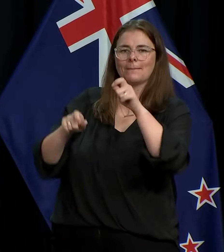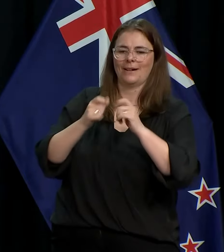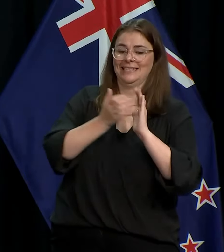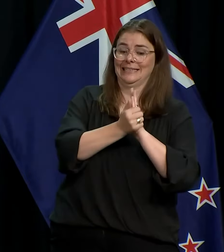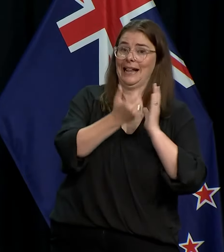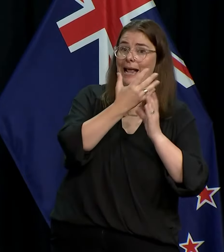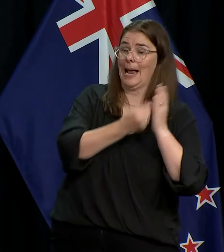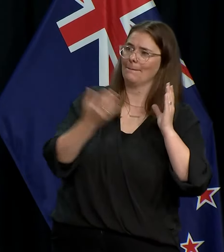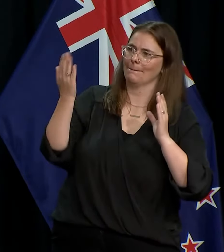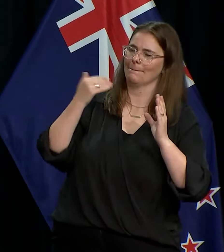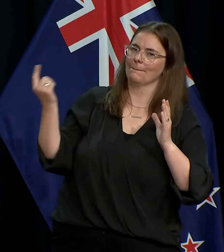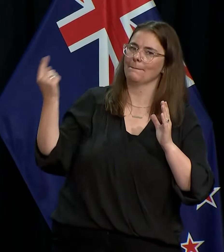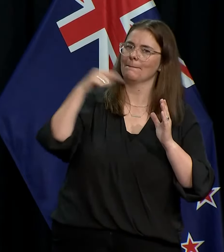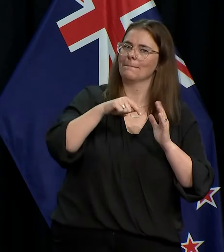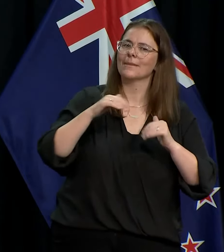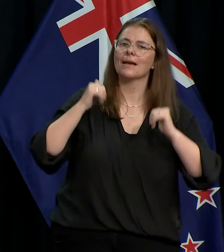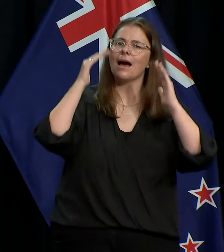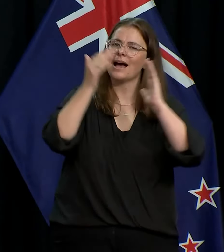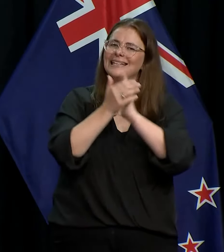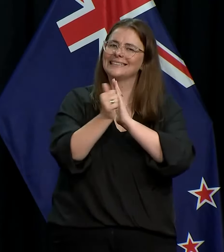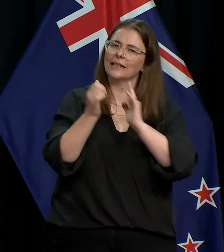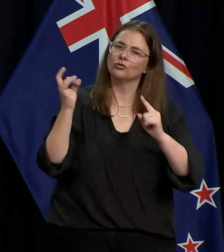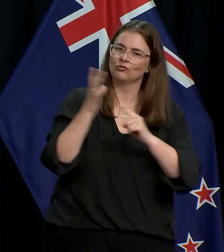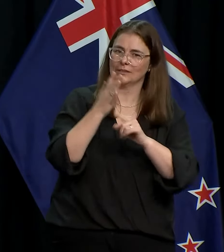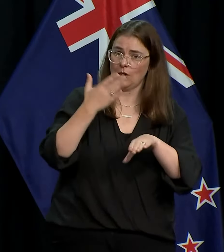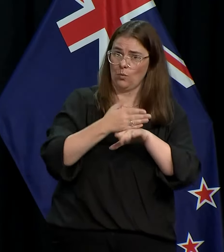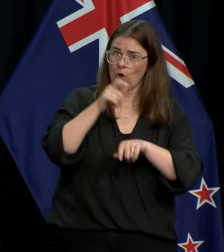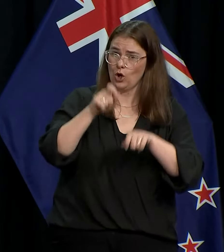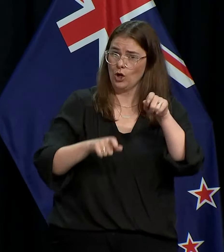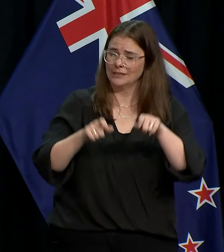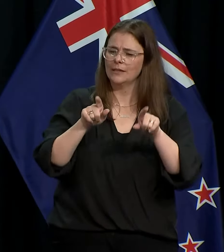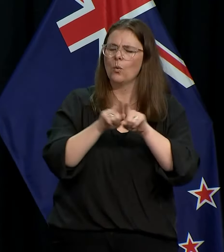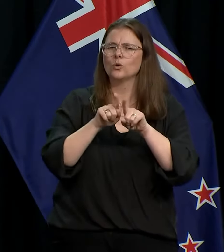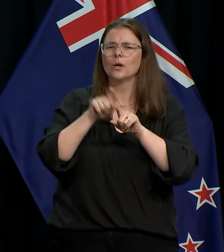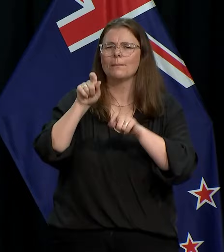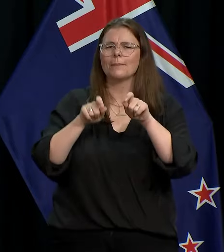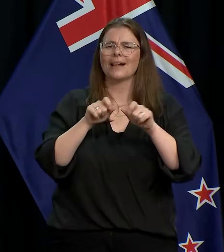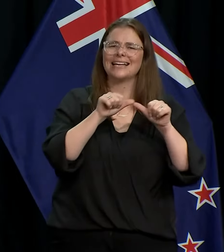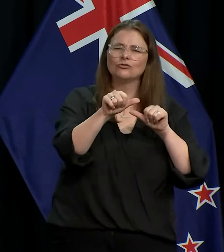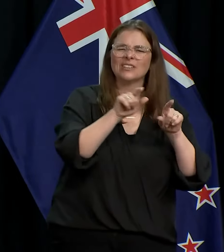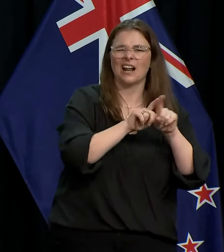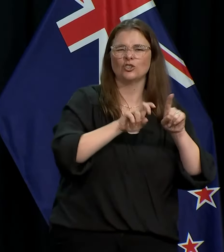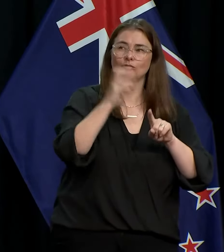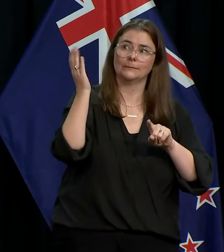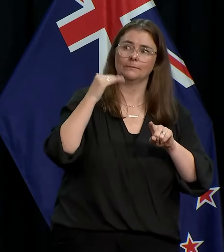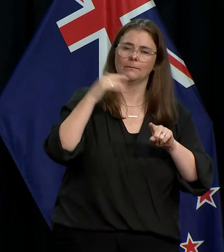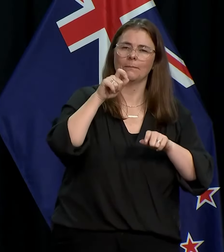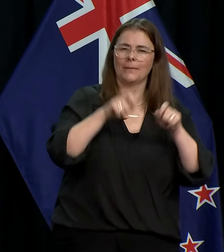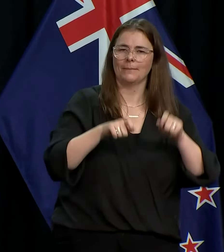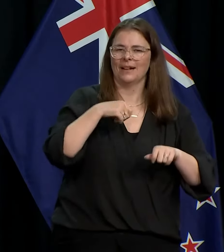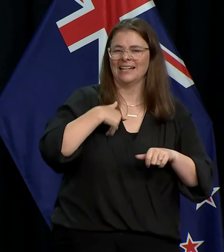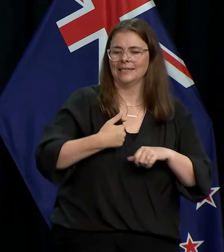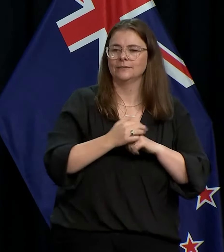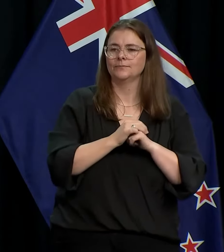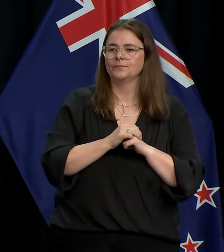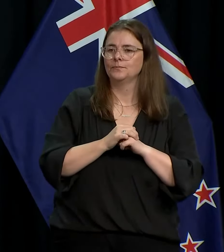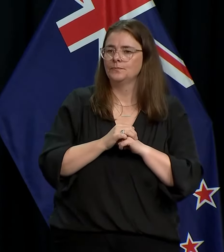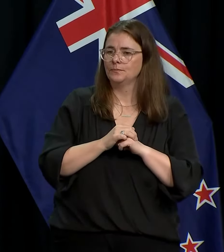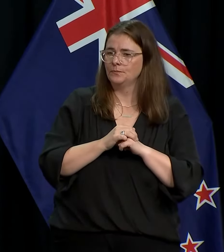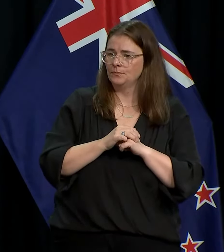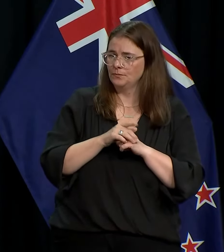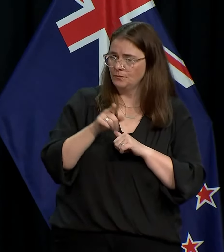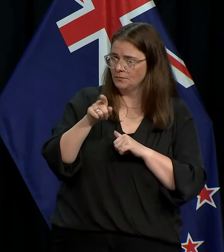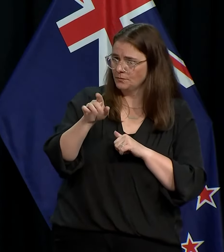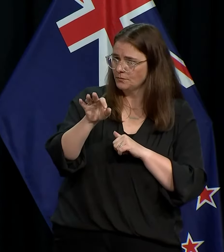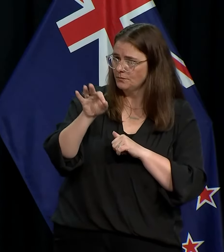gaps that we have with highly skilled critical workers and also those who support industries like tourism. Prime Minister, what are you hoping that